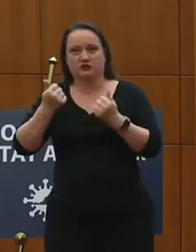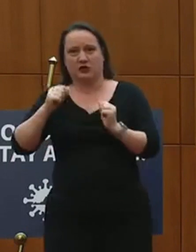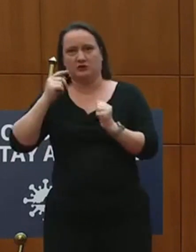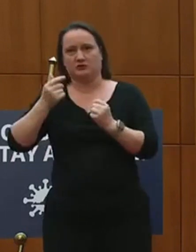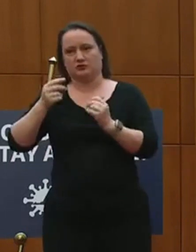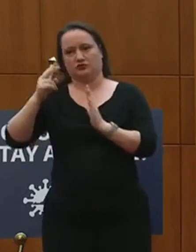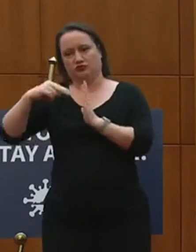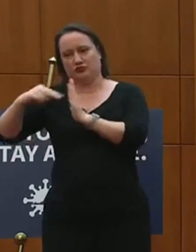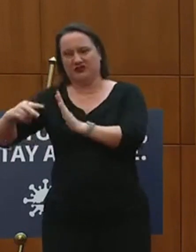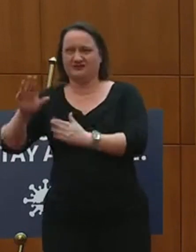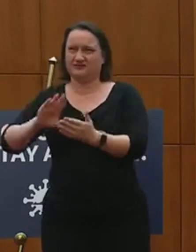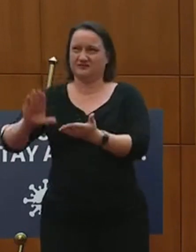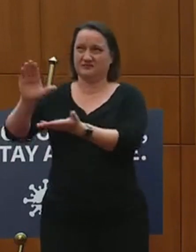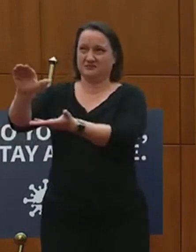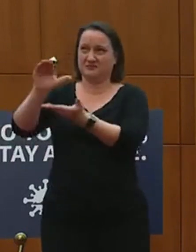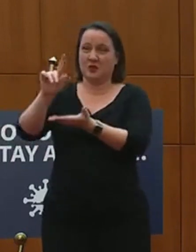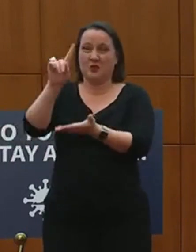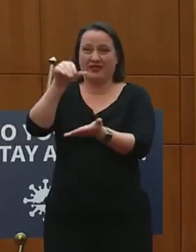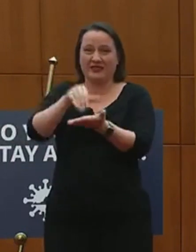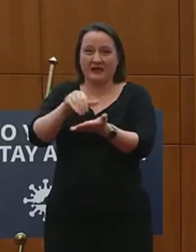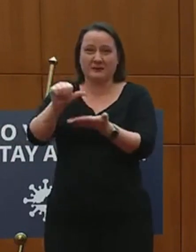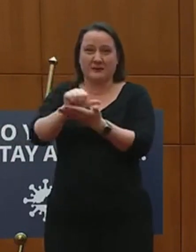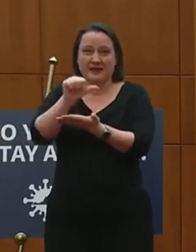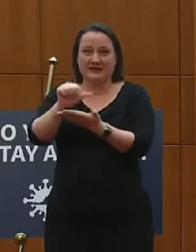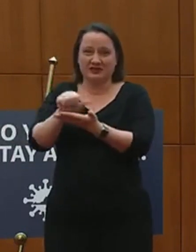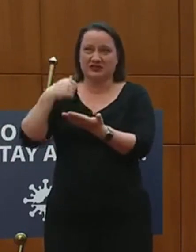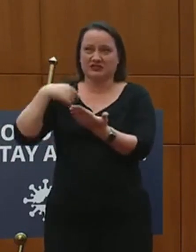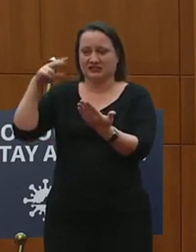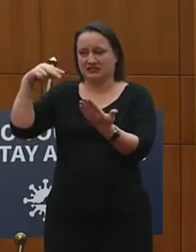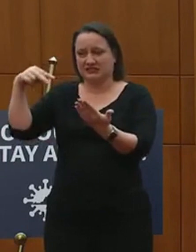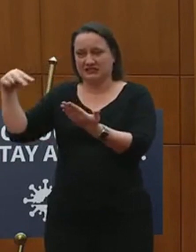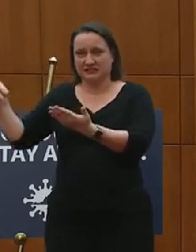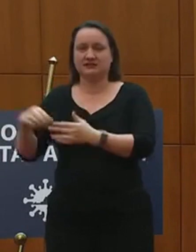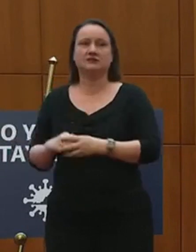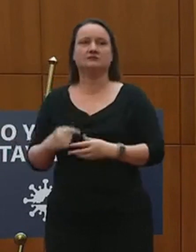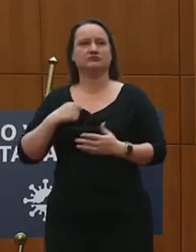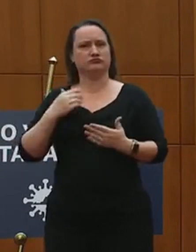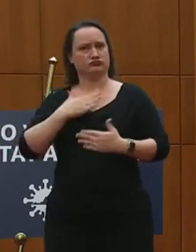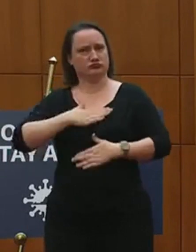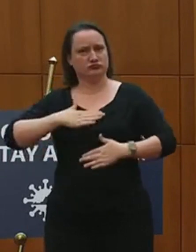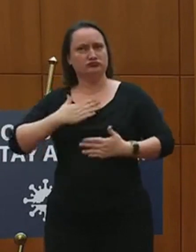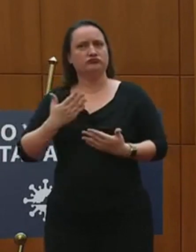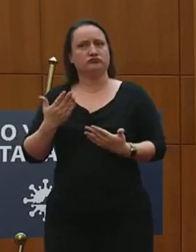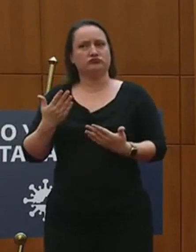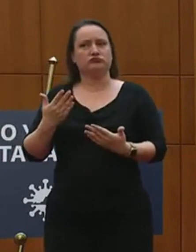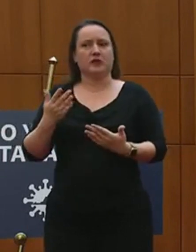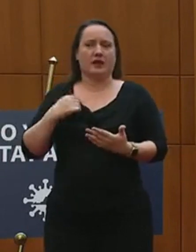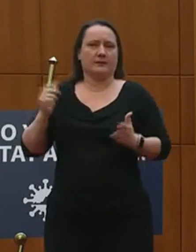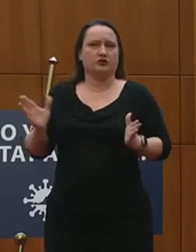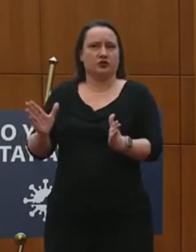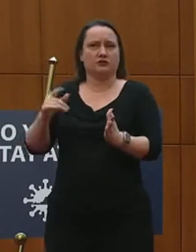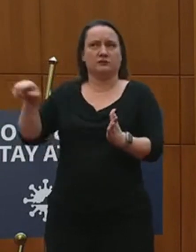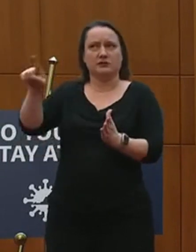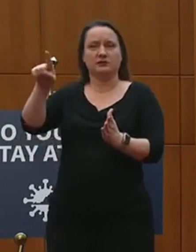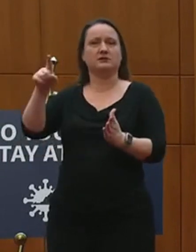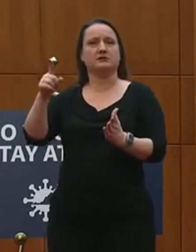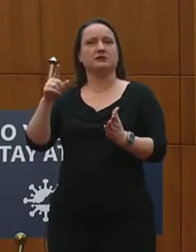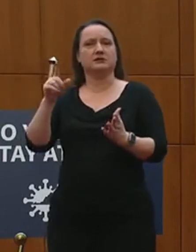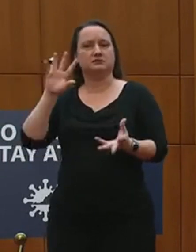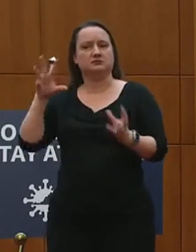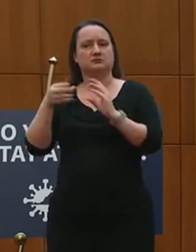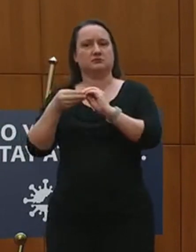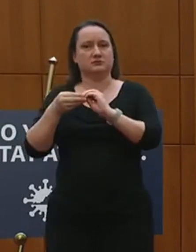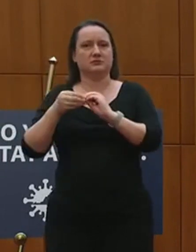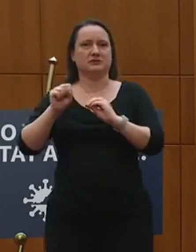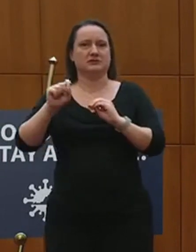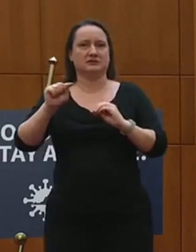1,000 pages that were sent to us, but I'm very encouraged by the comprehensive nature of this stimulus. So I'm going to go through a few of